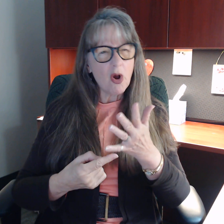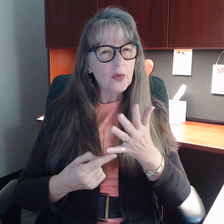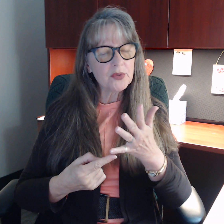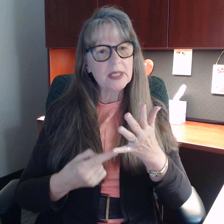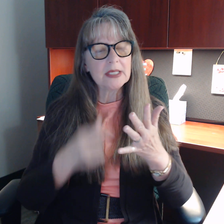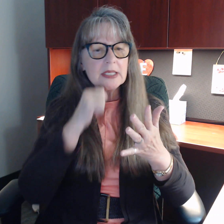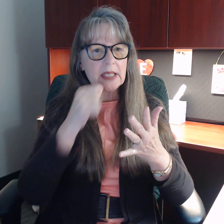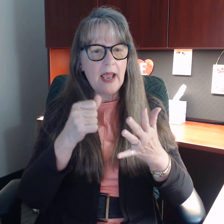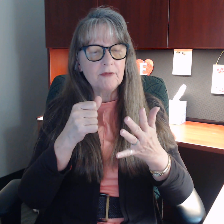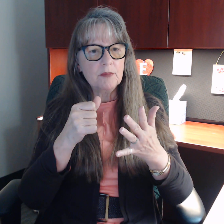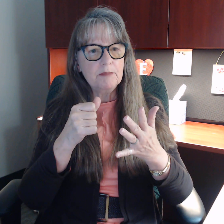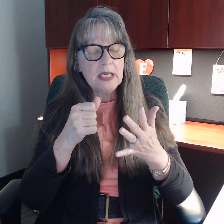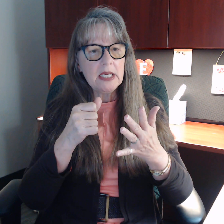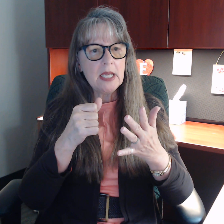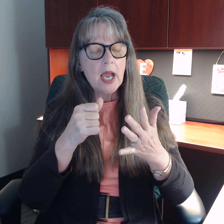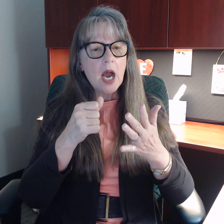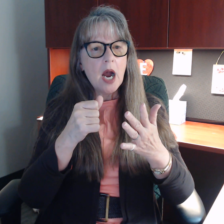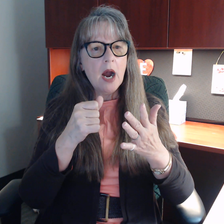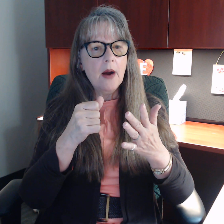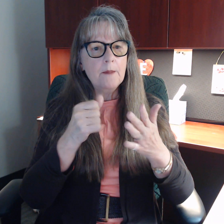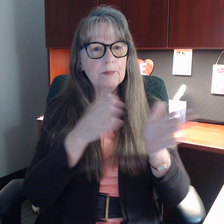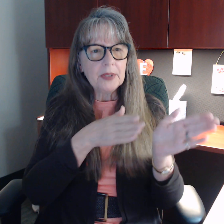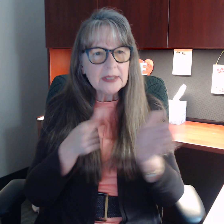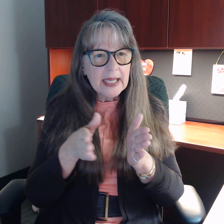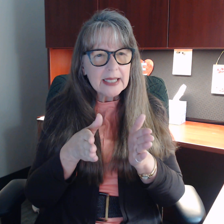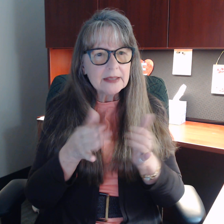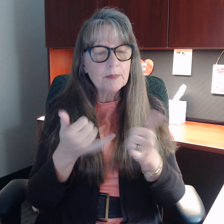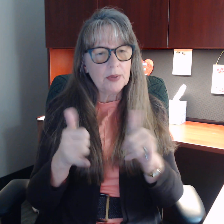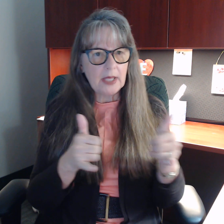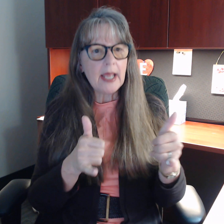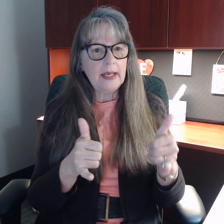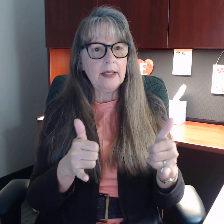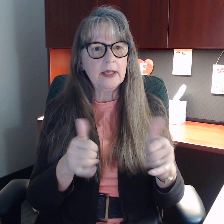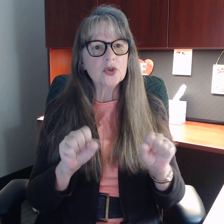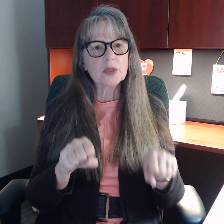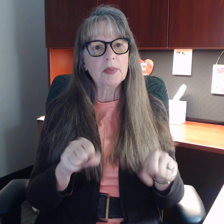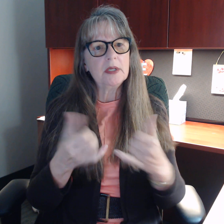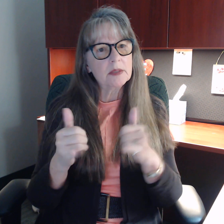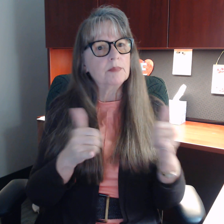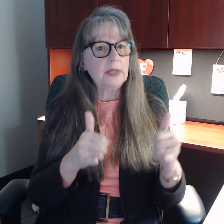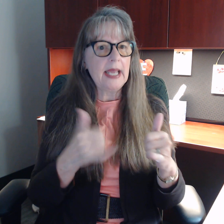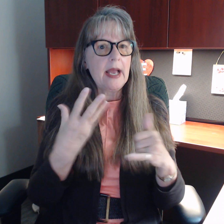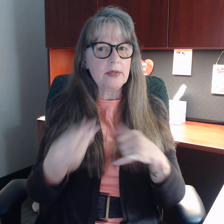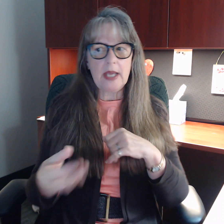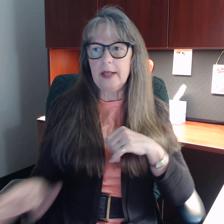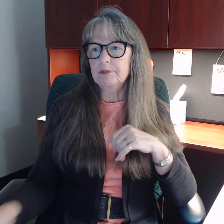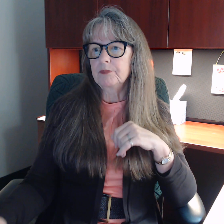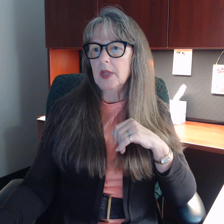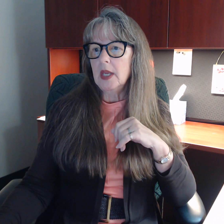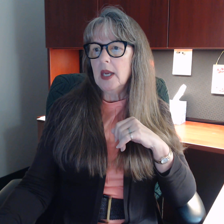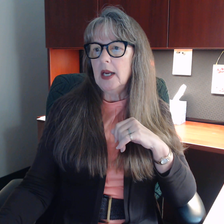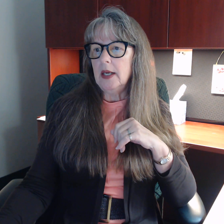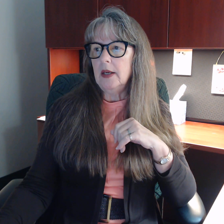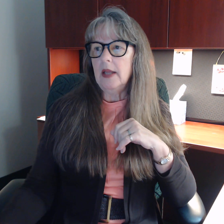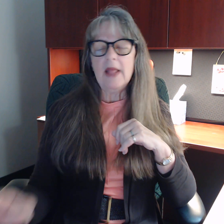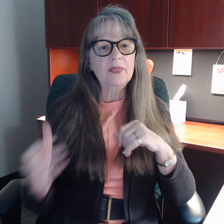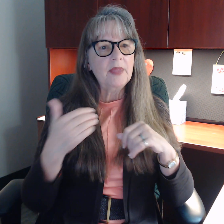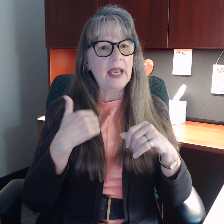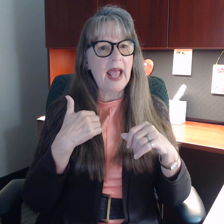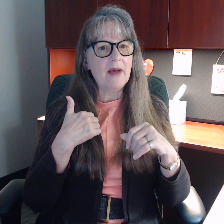things. It doesn't have to be planned play. It could just be some play outside, and have them